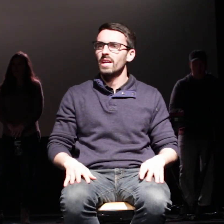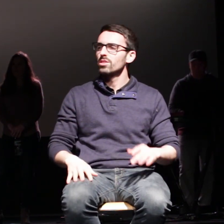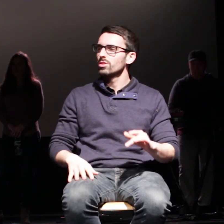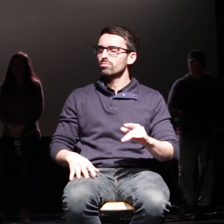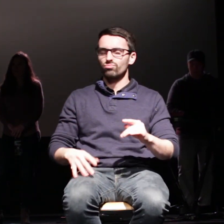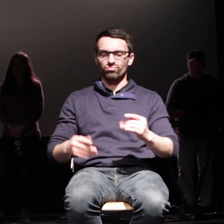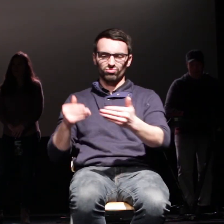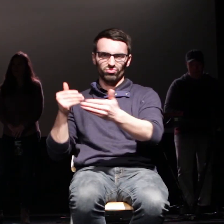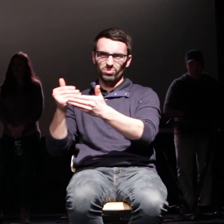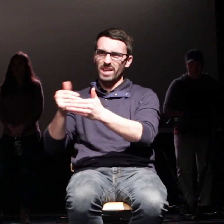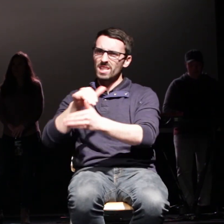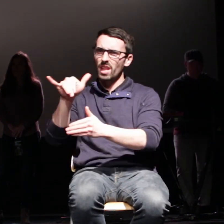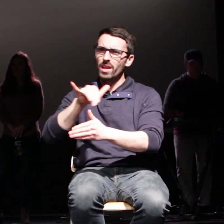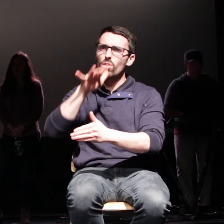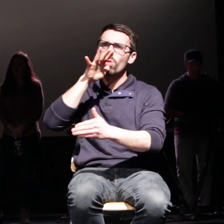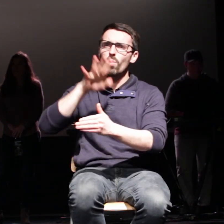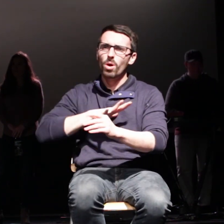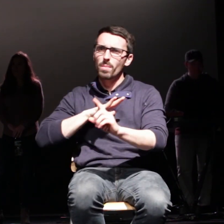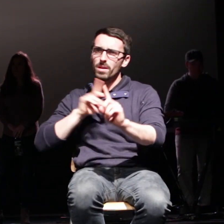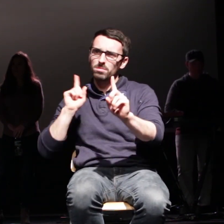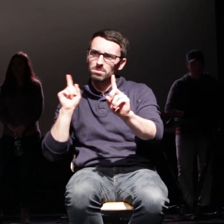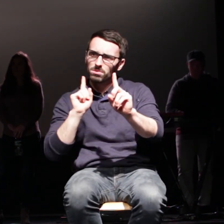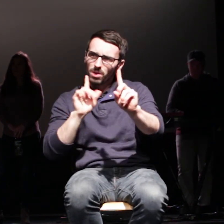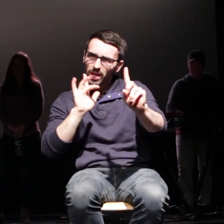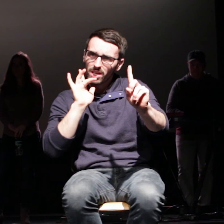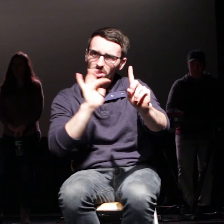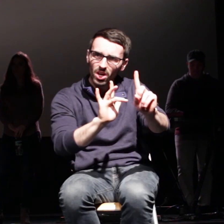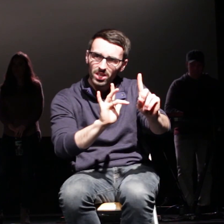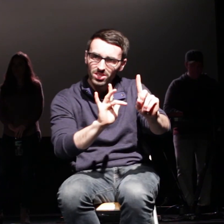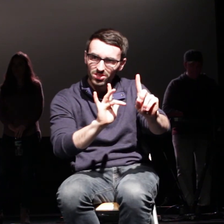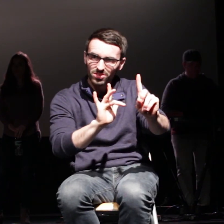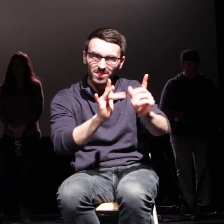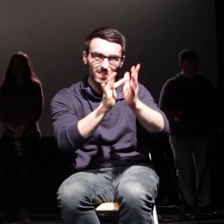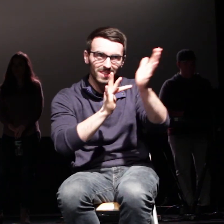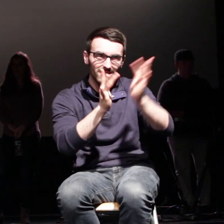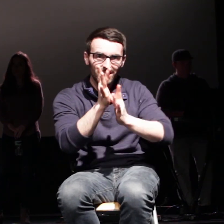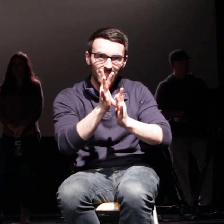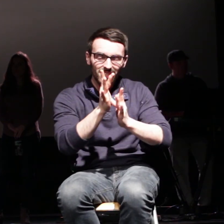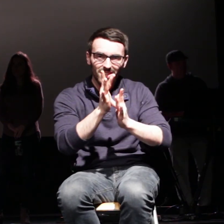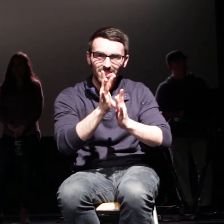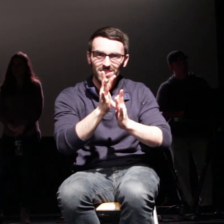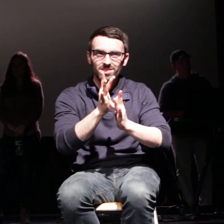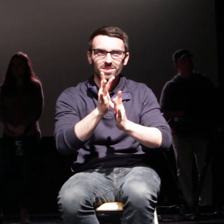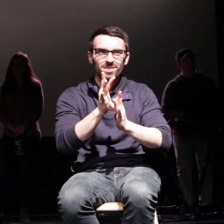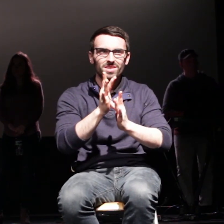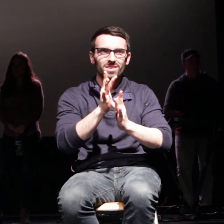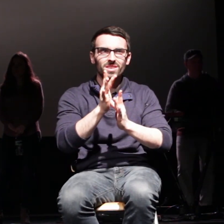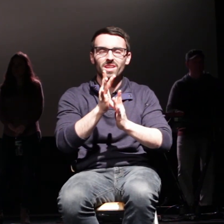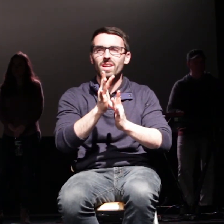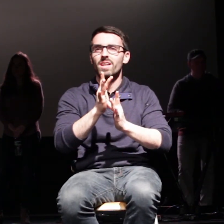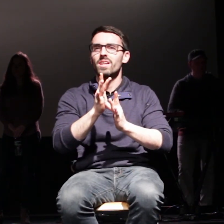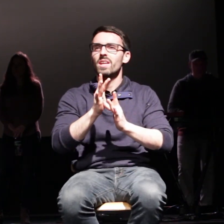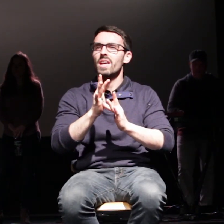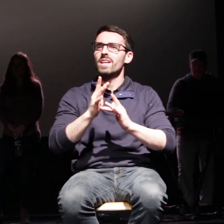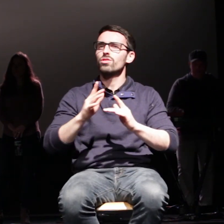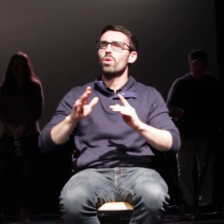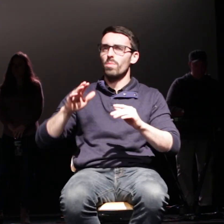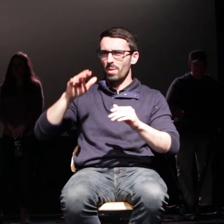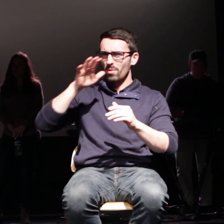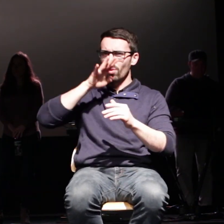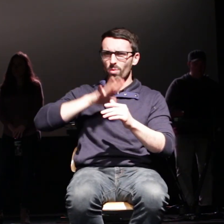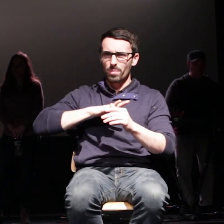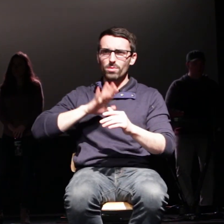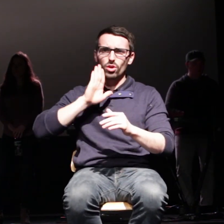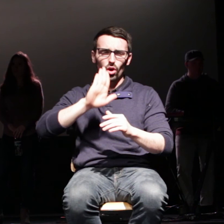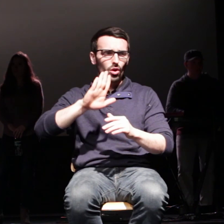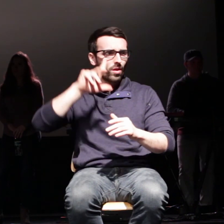touch the edge of Jesus' coat. It wasn't getting the prayer right. It wasn't touching the tassels that healed her. It was her faith